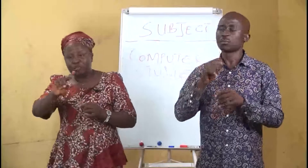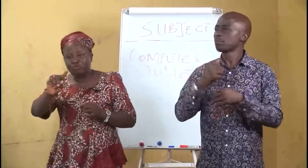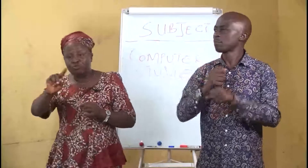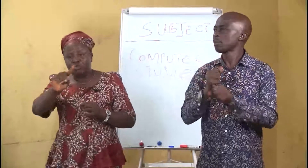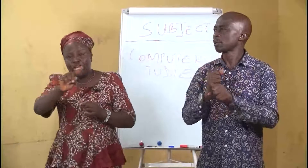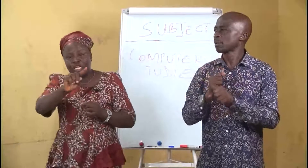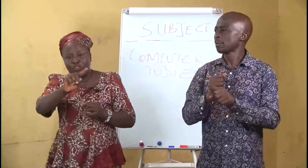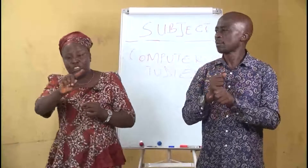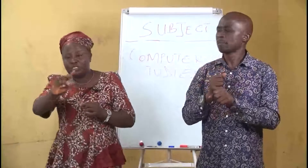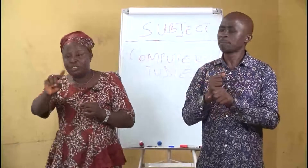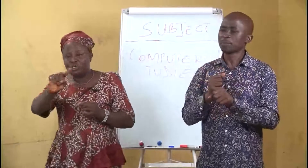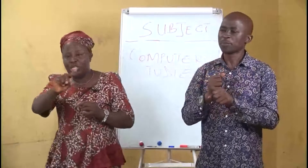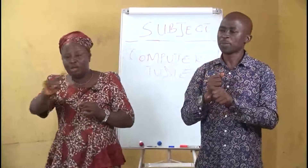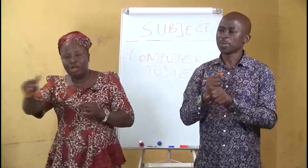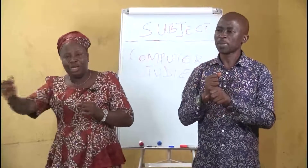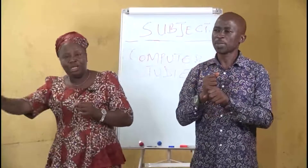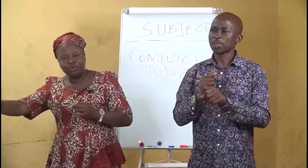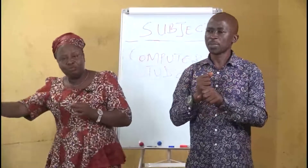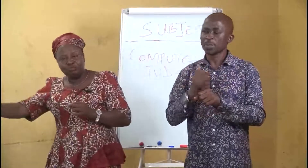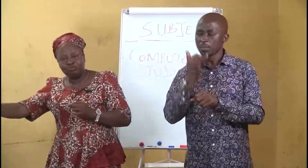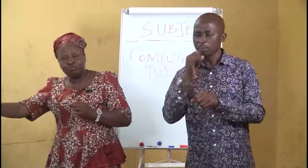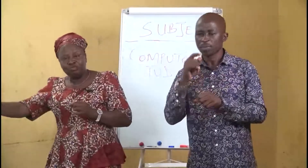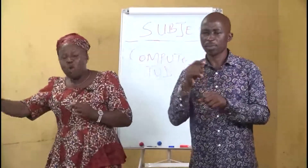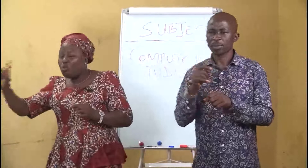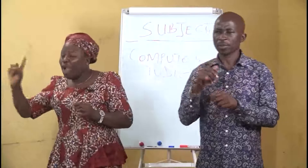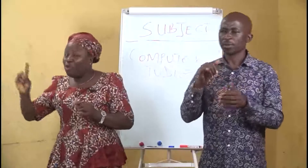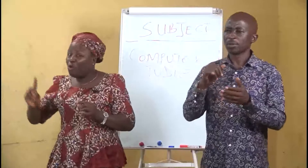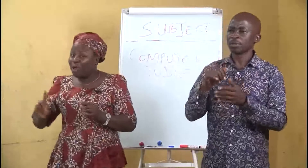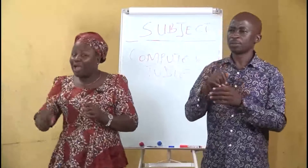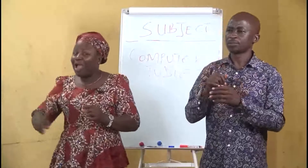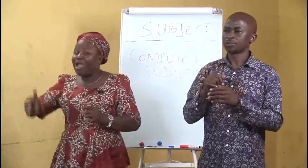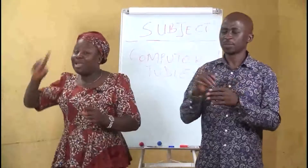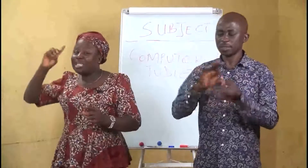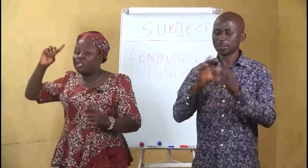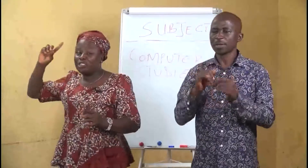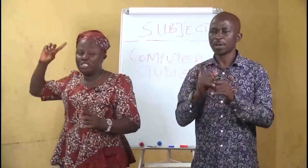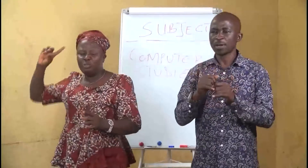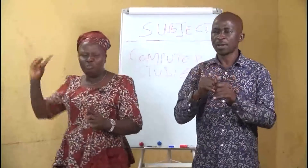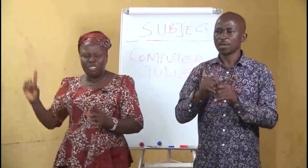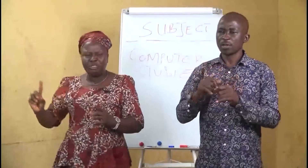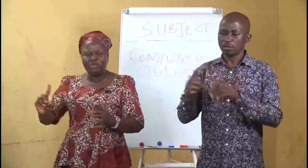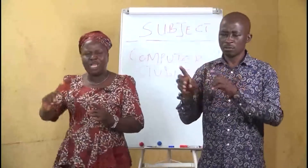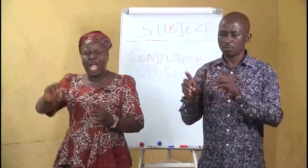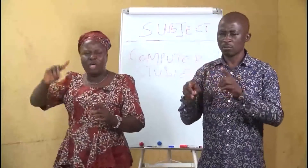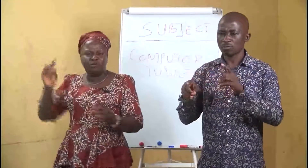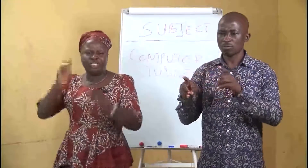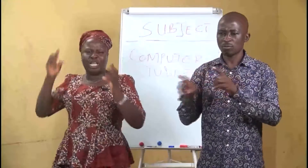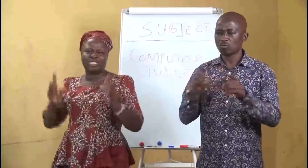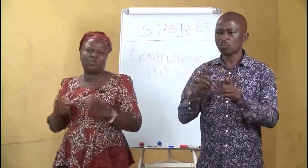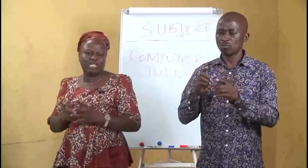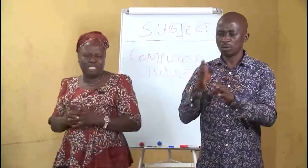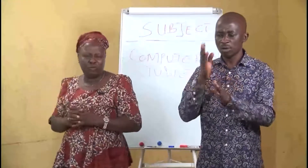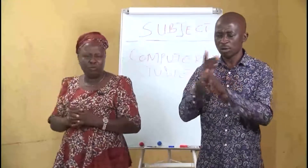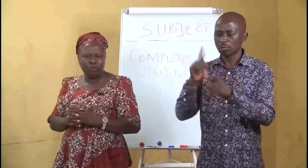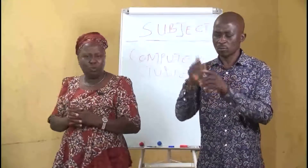Interpreter executes line by line, while your compiler executes together everything at